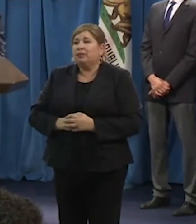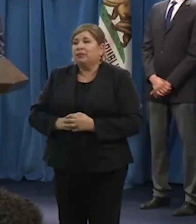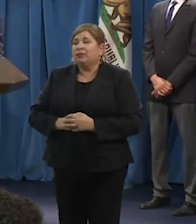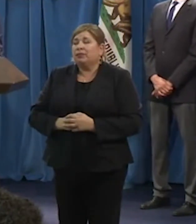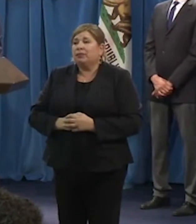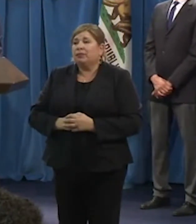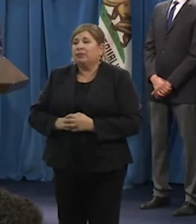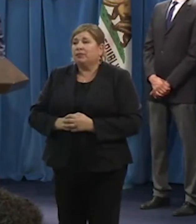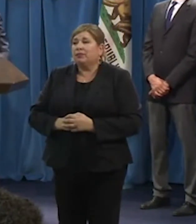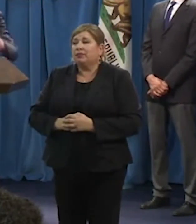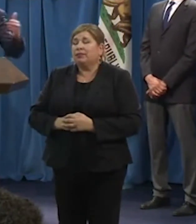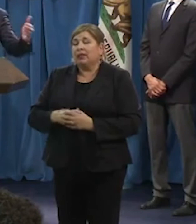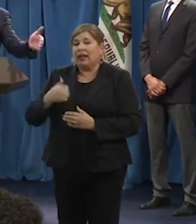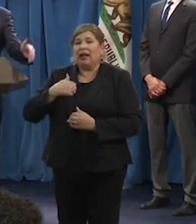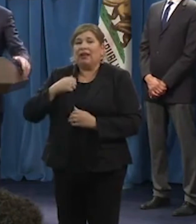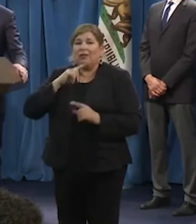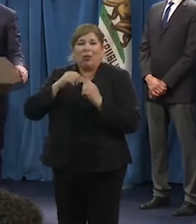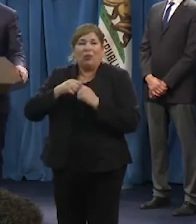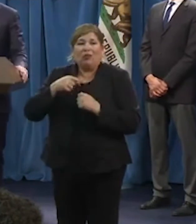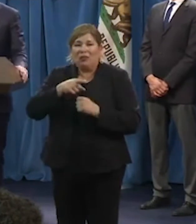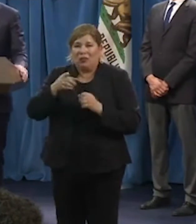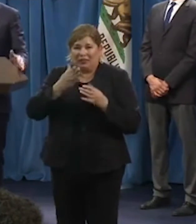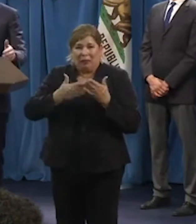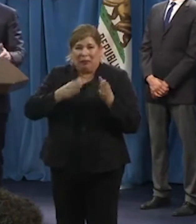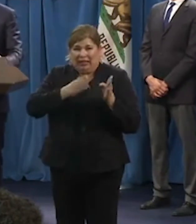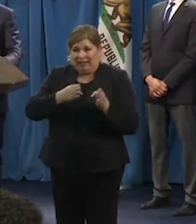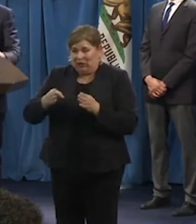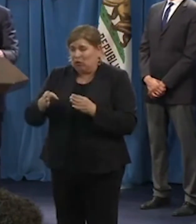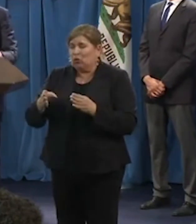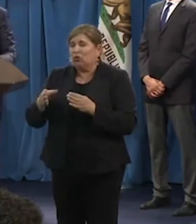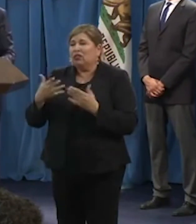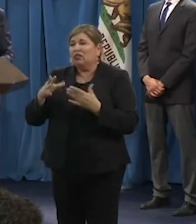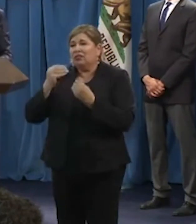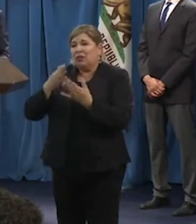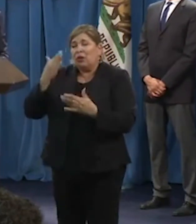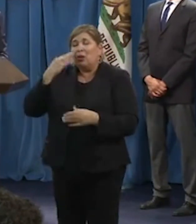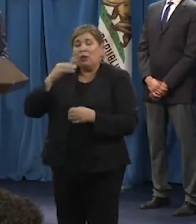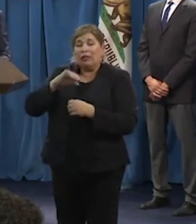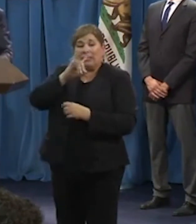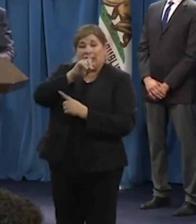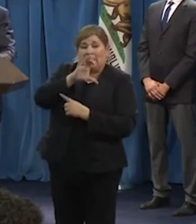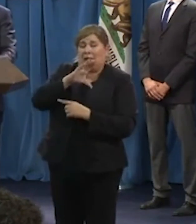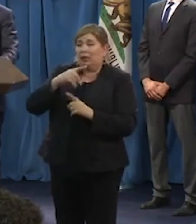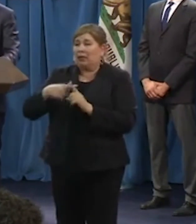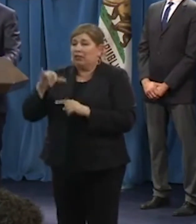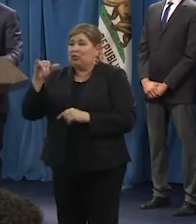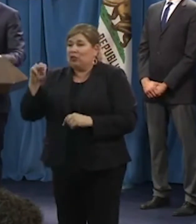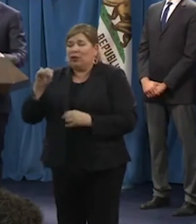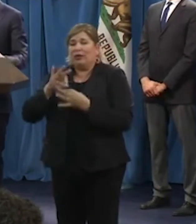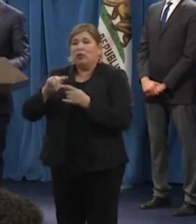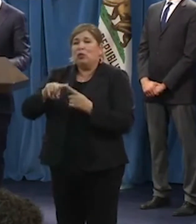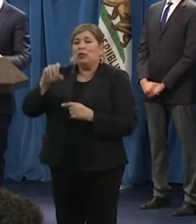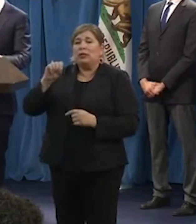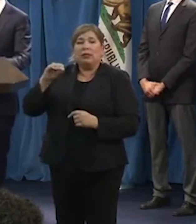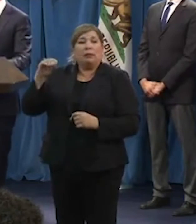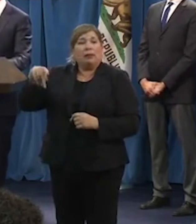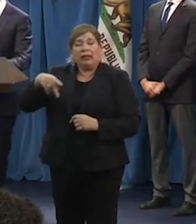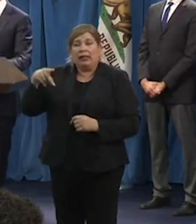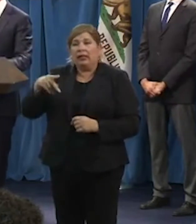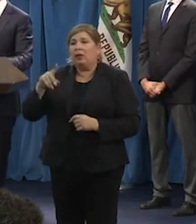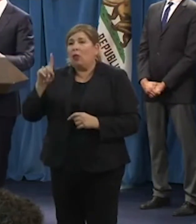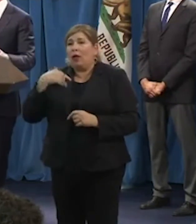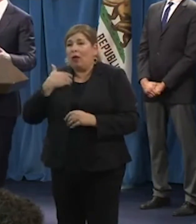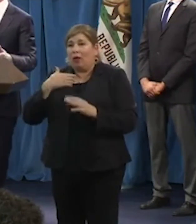to a number of you individually, now I'll do it as a group, that our December and January numbers as it relates to the S&P and where we thought the markets